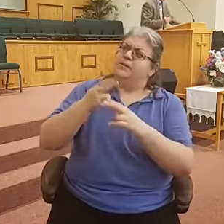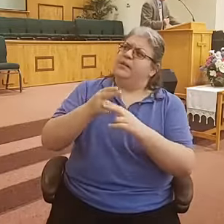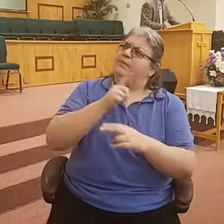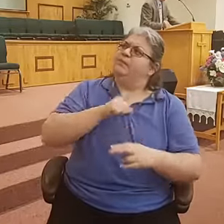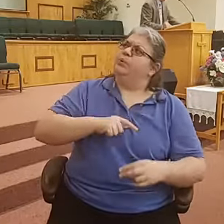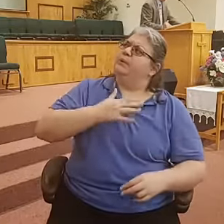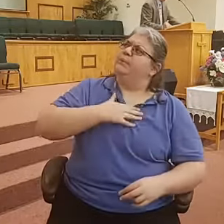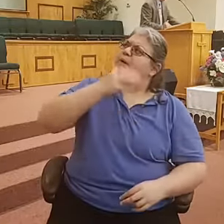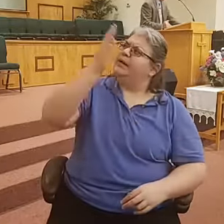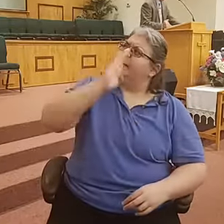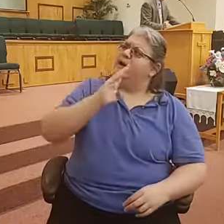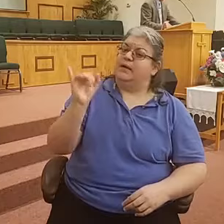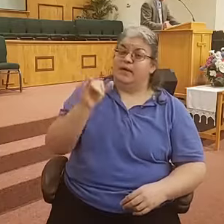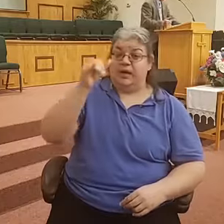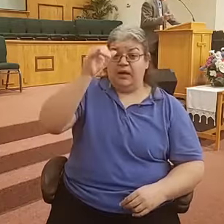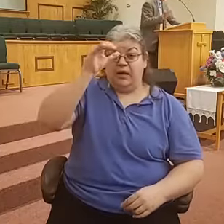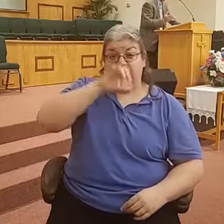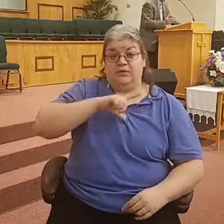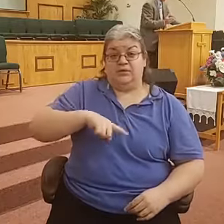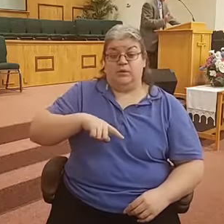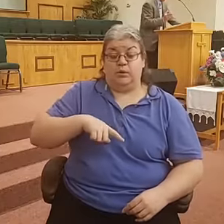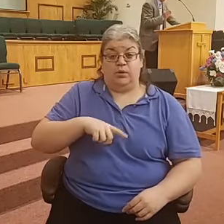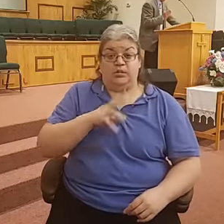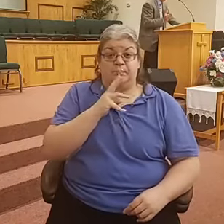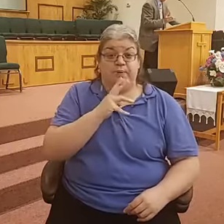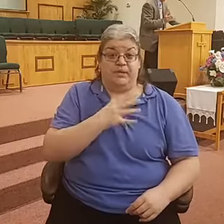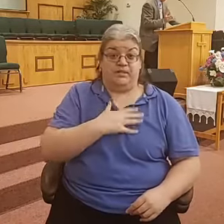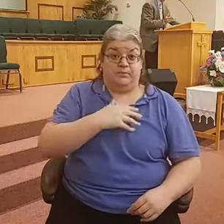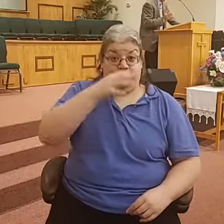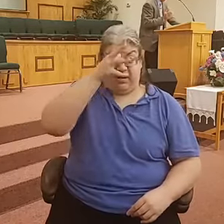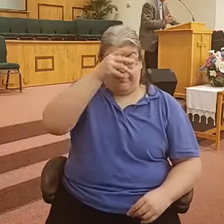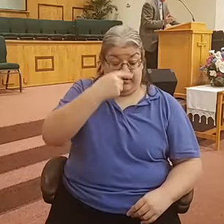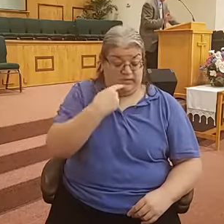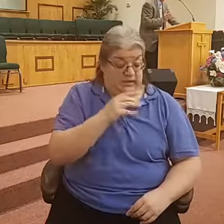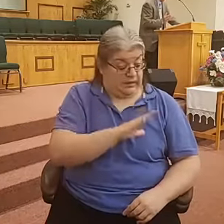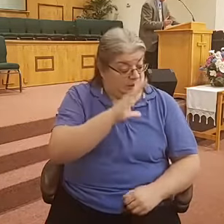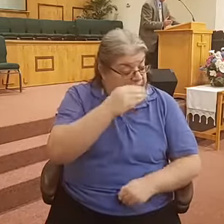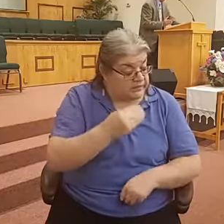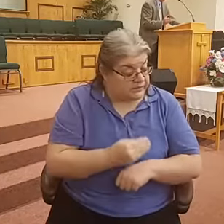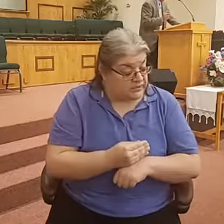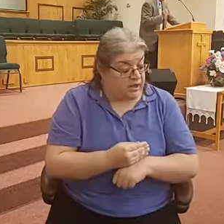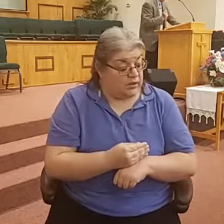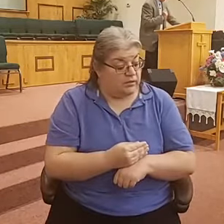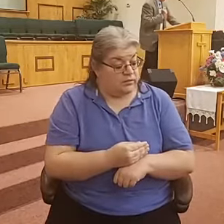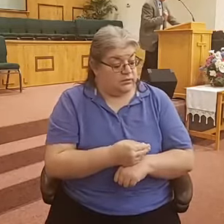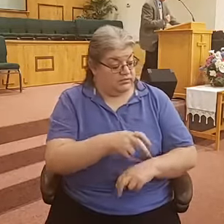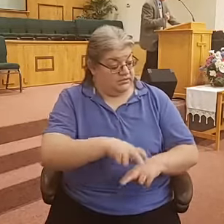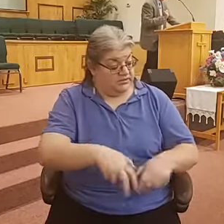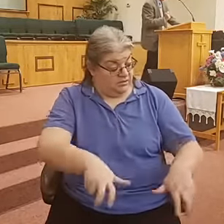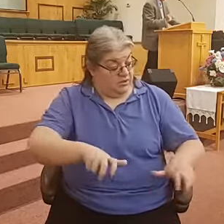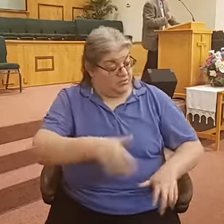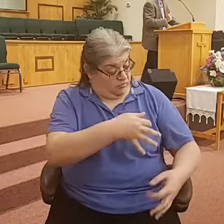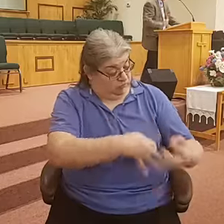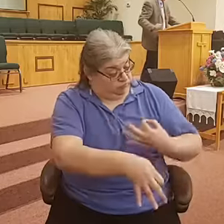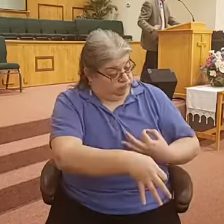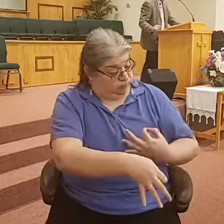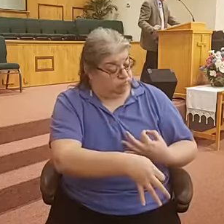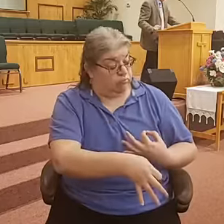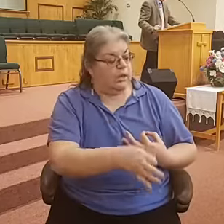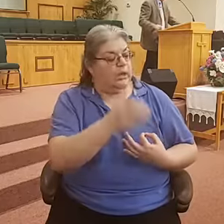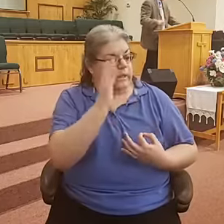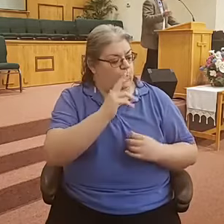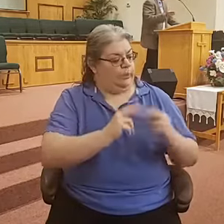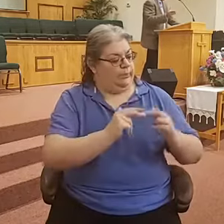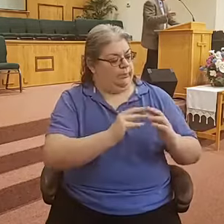Lord spake unto David my father, saying, Thy son, whom I will set upon thy throne in thy room, he shall build an house unto thy